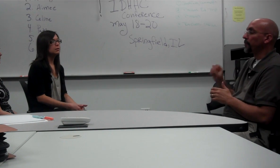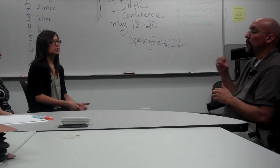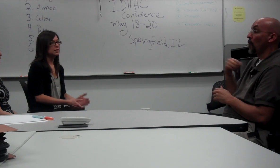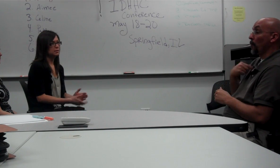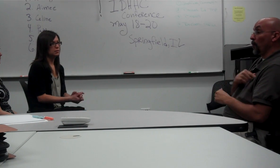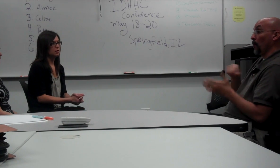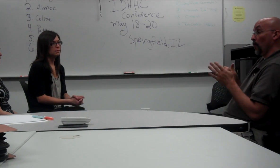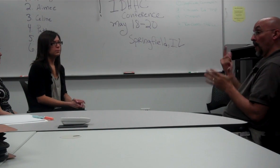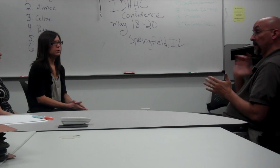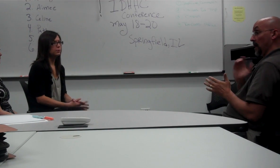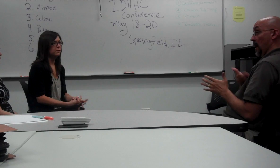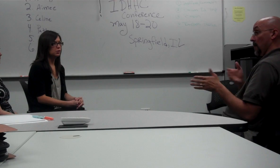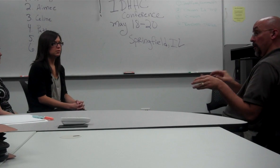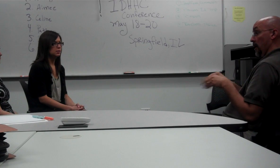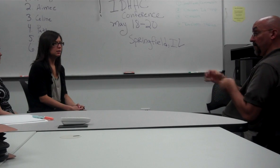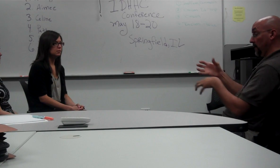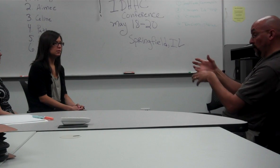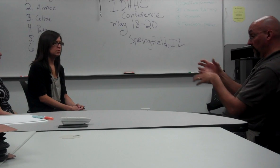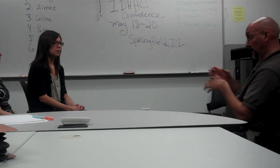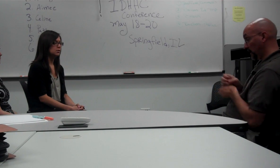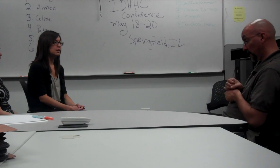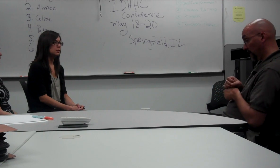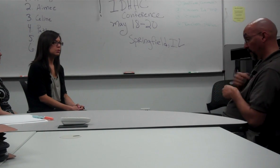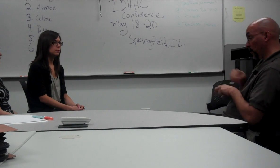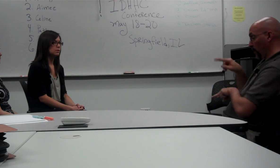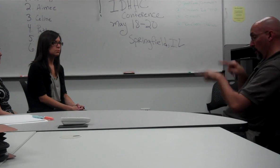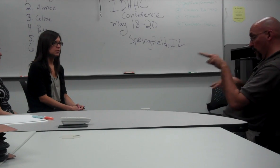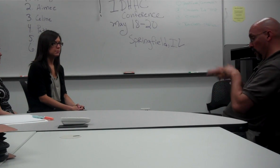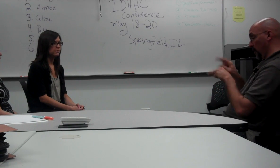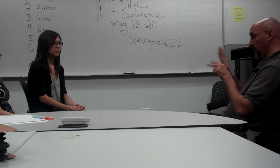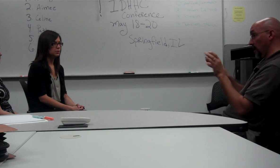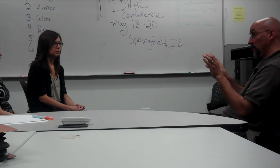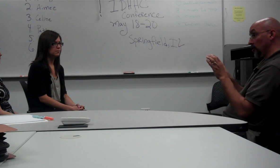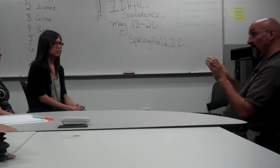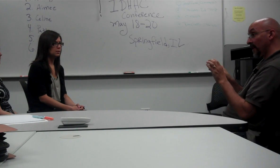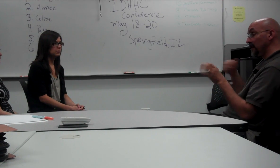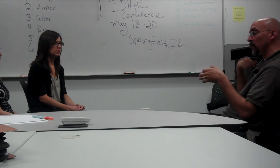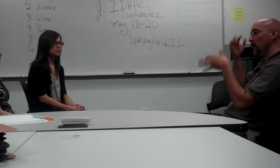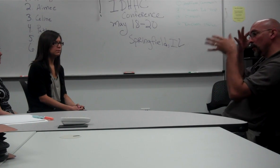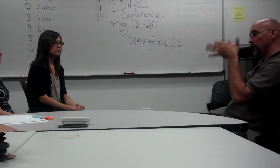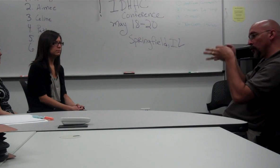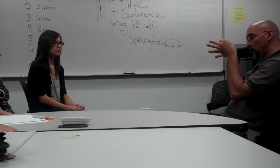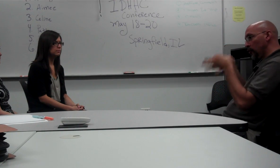It tests their proficiency, and that determines what type of certificate they receive.